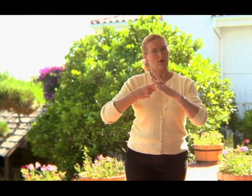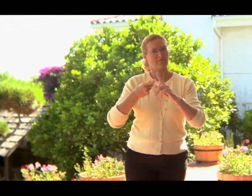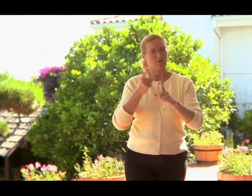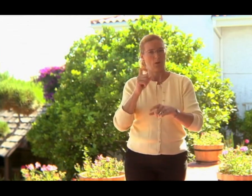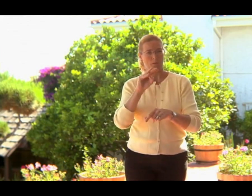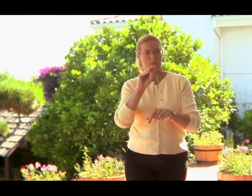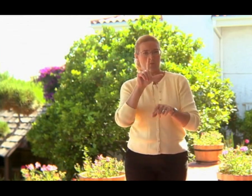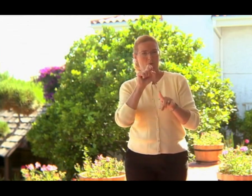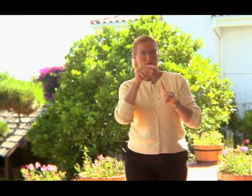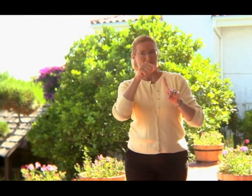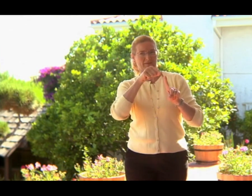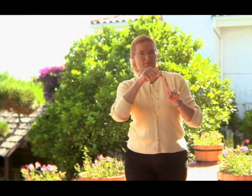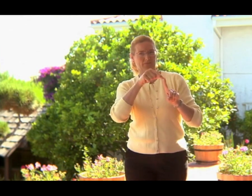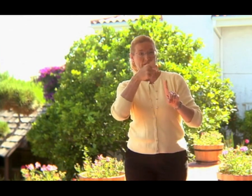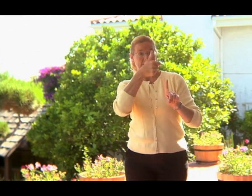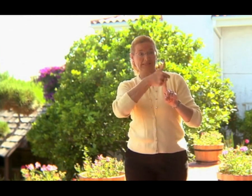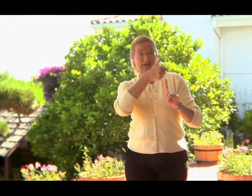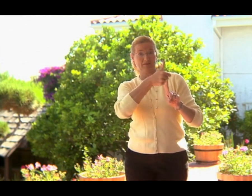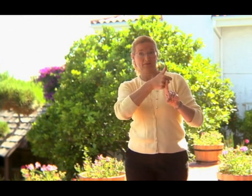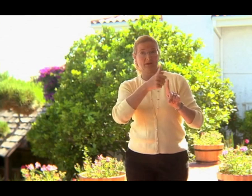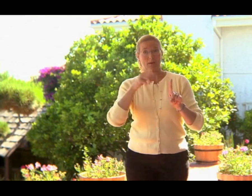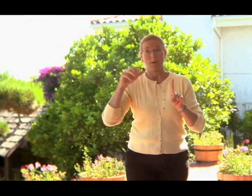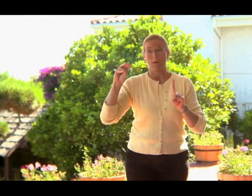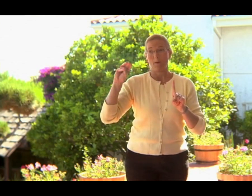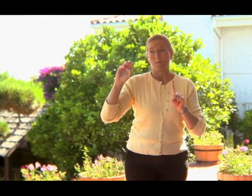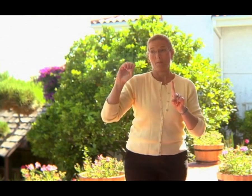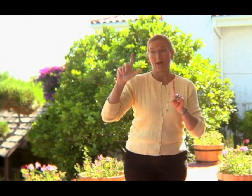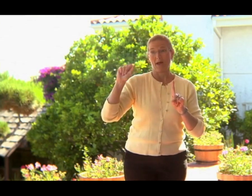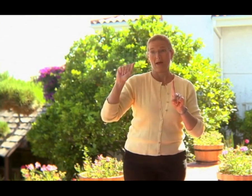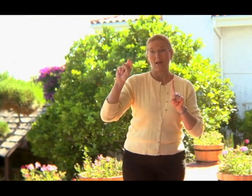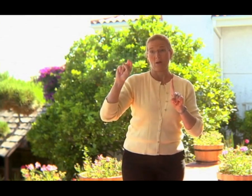Some melanomas show up in a place where there was no previous mole.